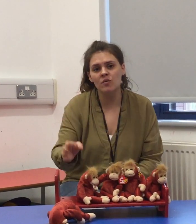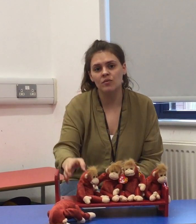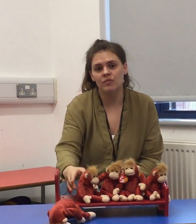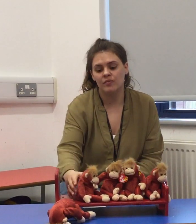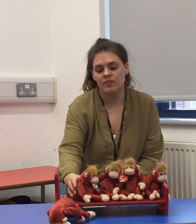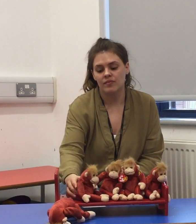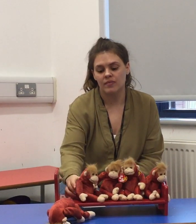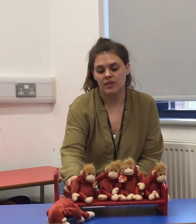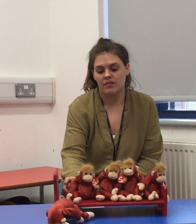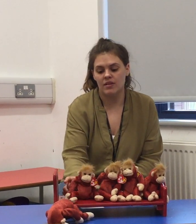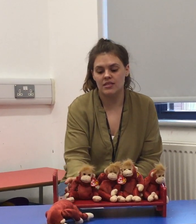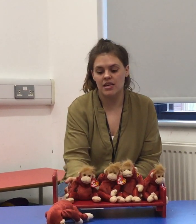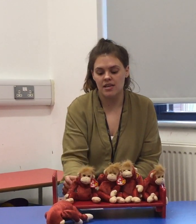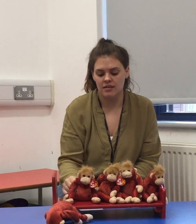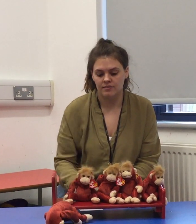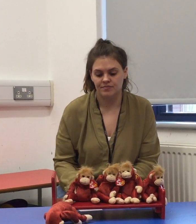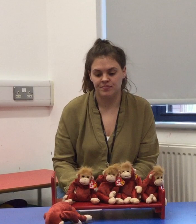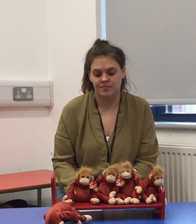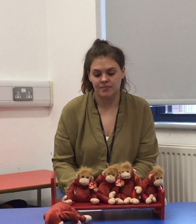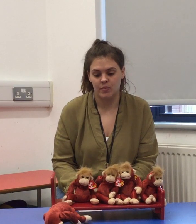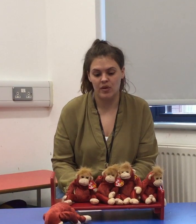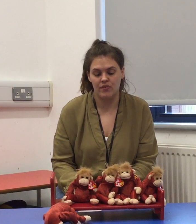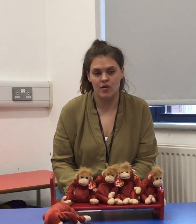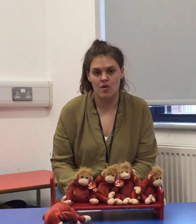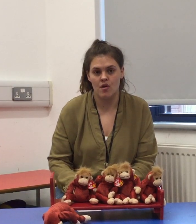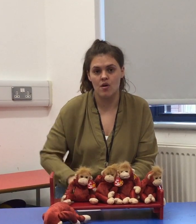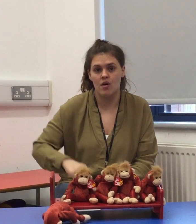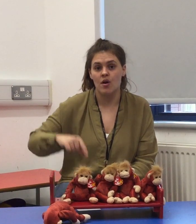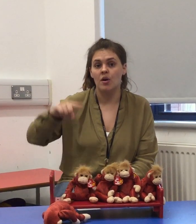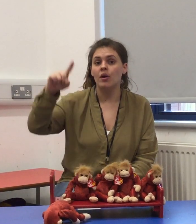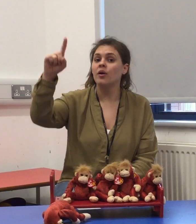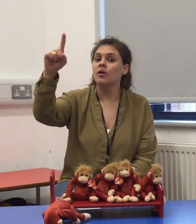count? Ready? We've got